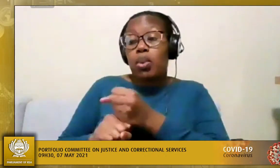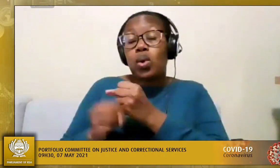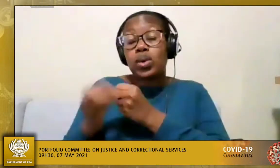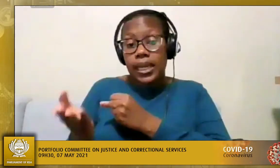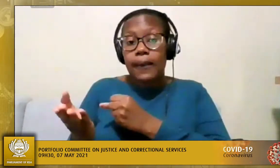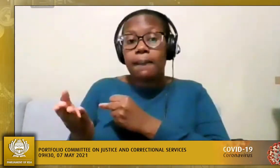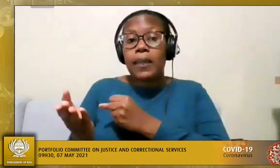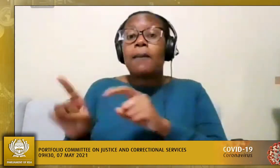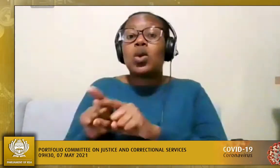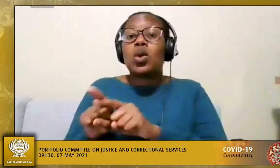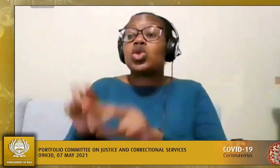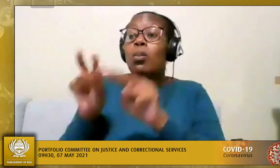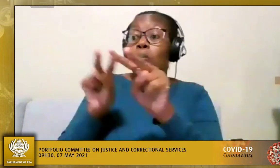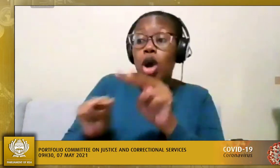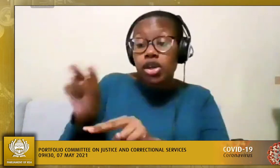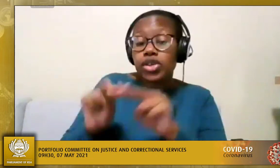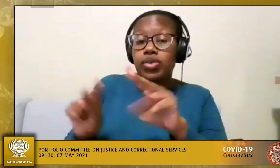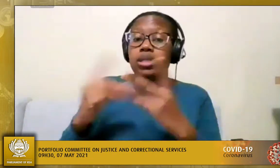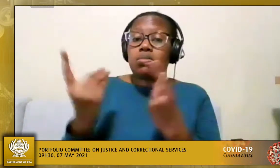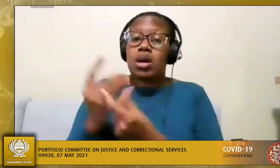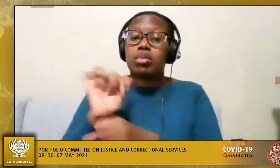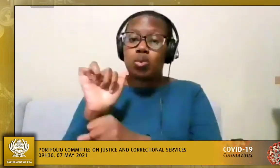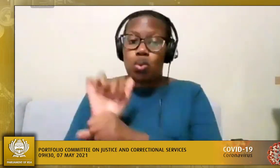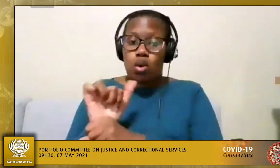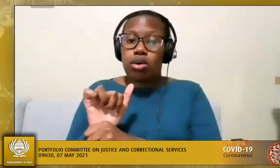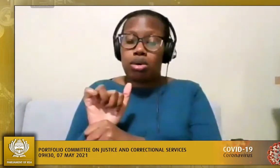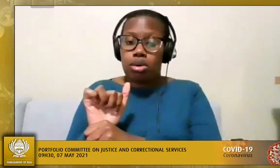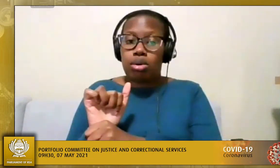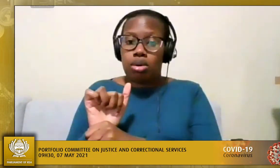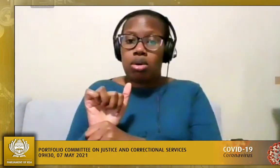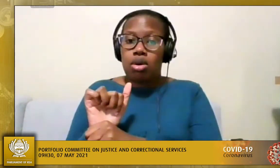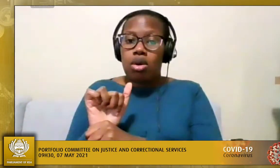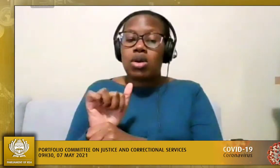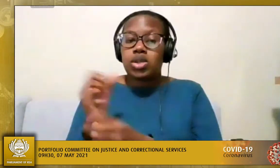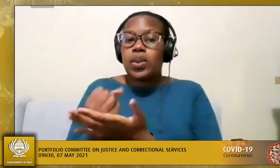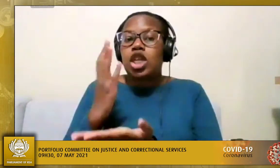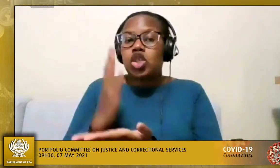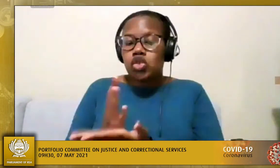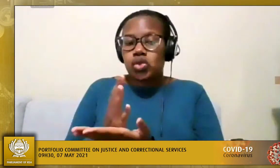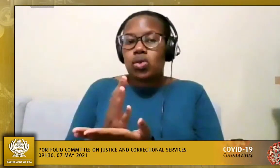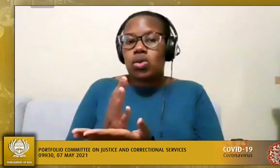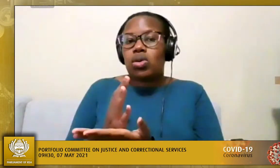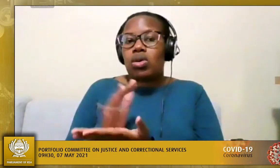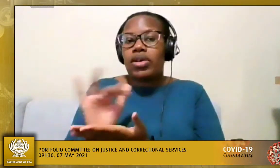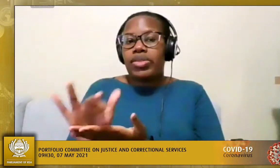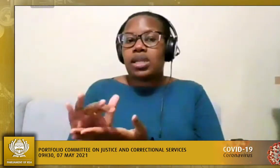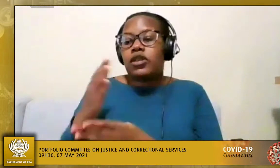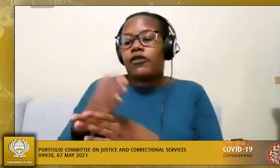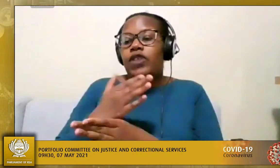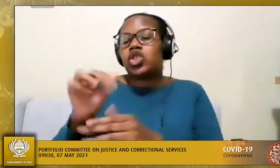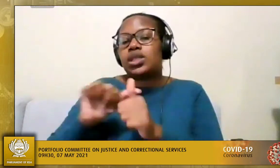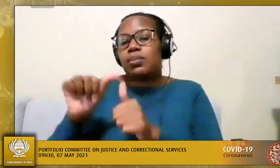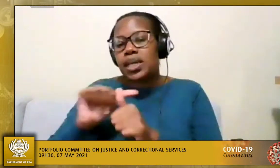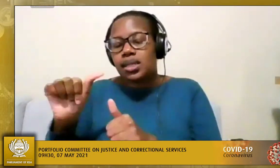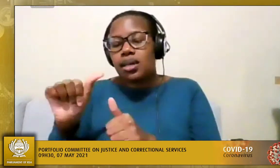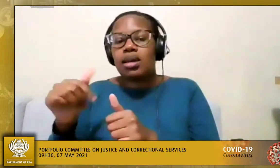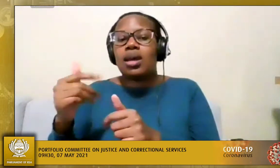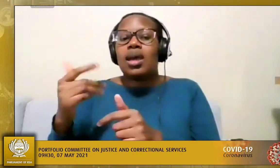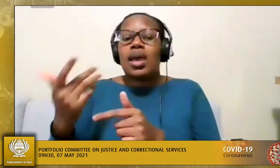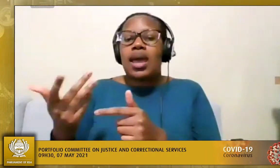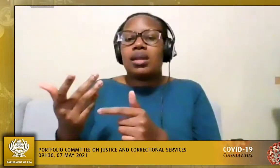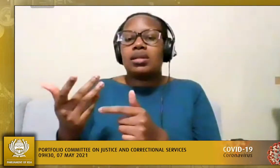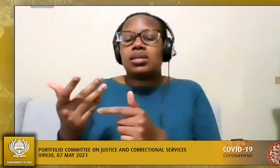department uh to to ensure that it's it's better functioning and better addresses uh the